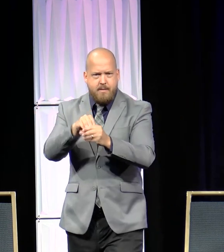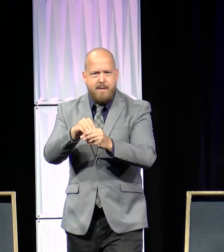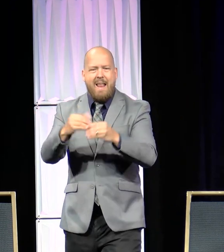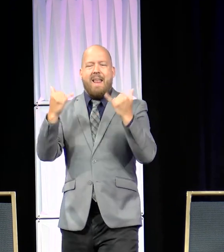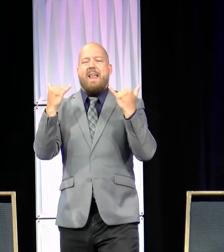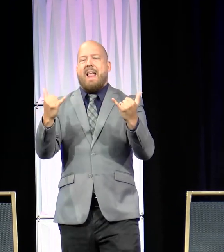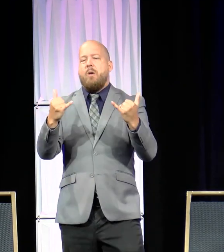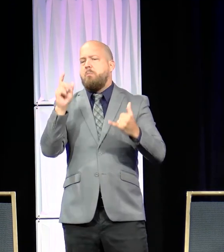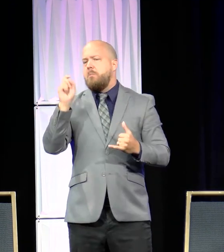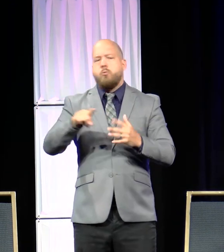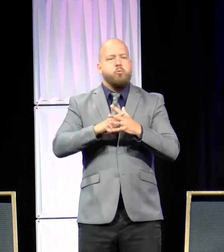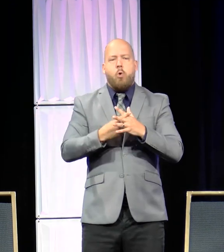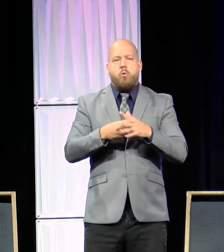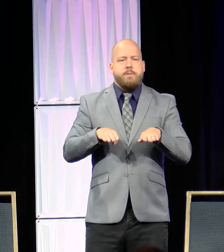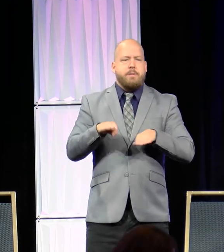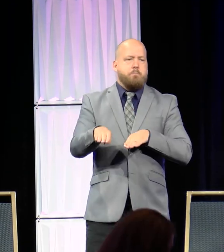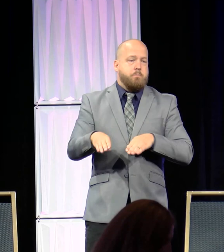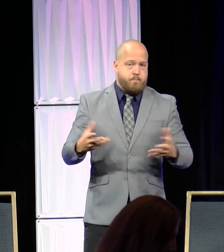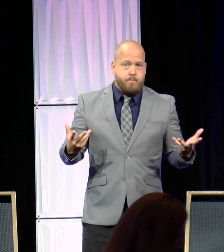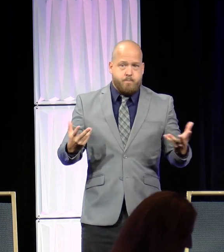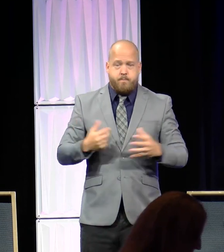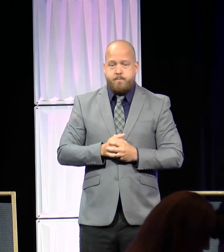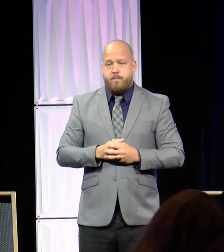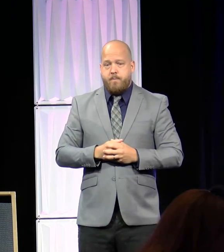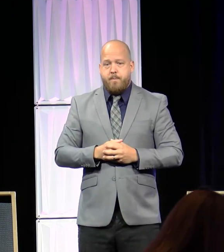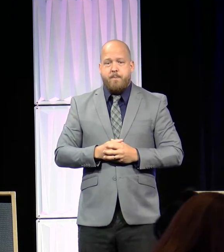So I just want to say in closing,